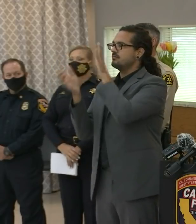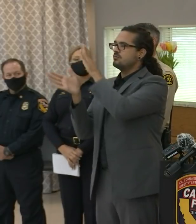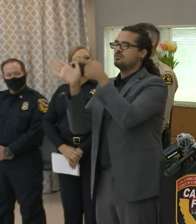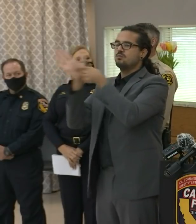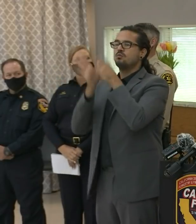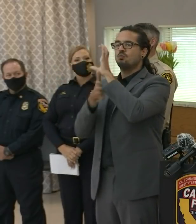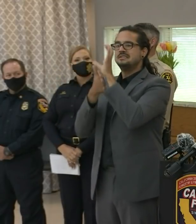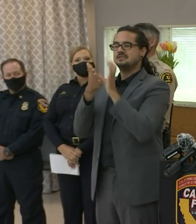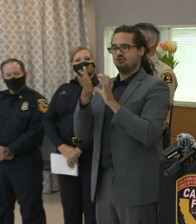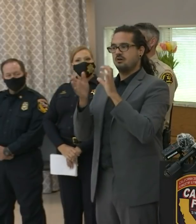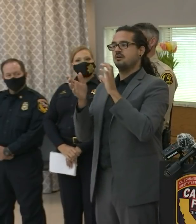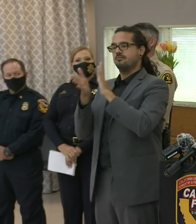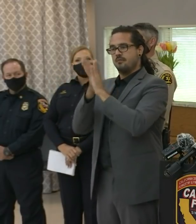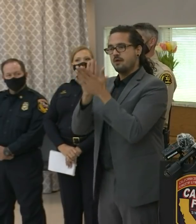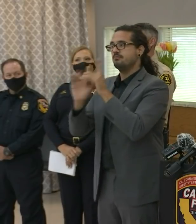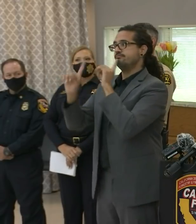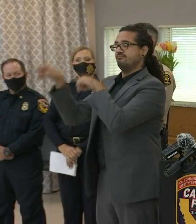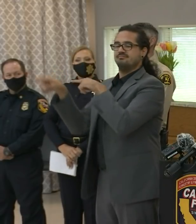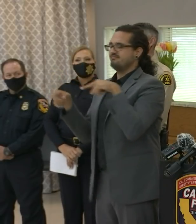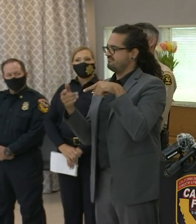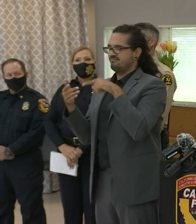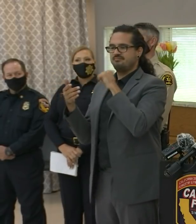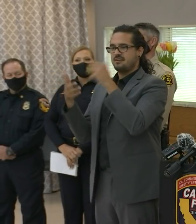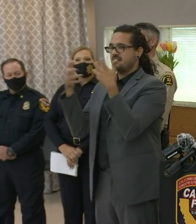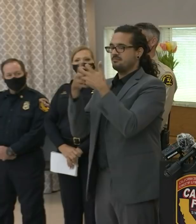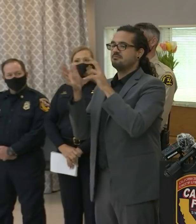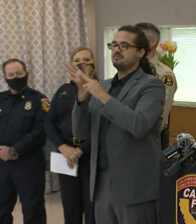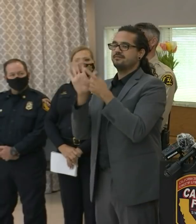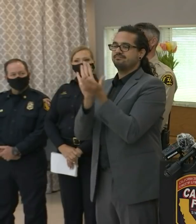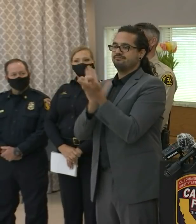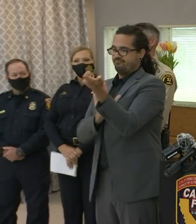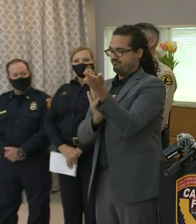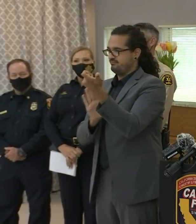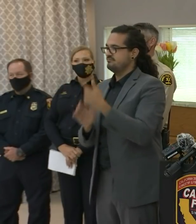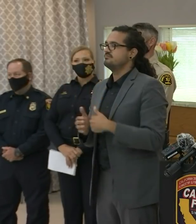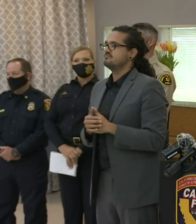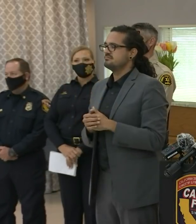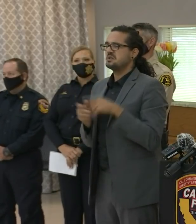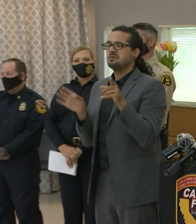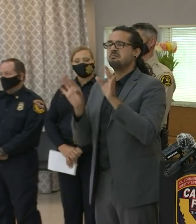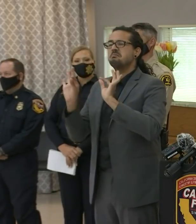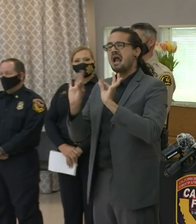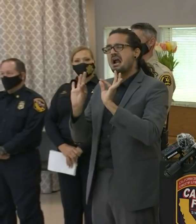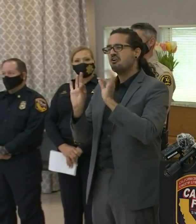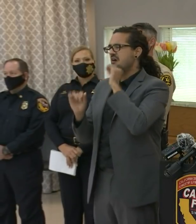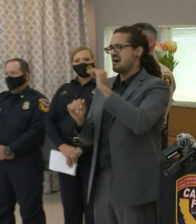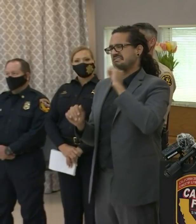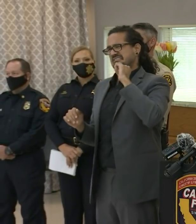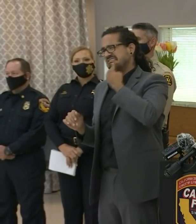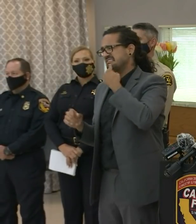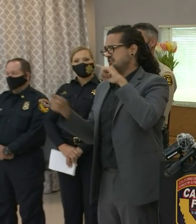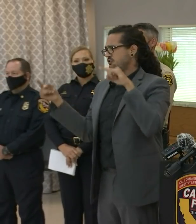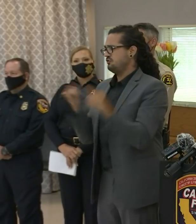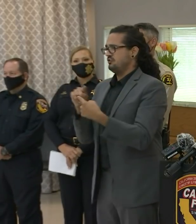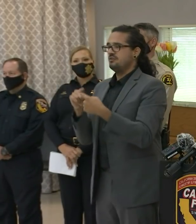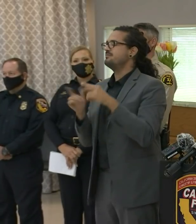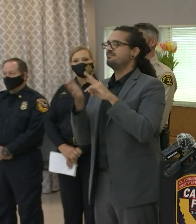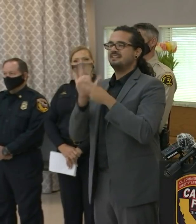be a reportable injury. Essentially, they're of such minor injuries that they don't actually meet the criteria for a formal